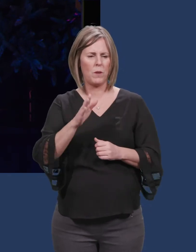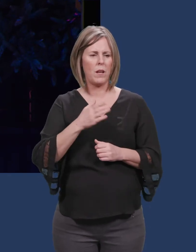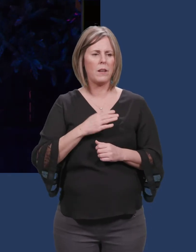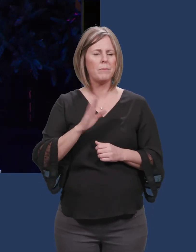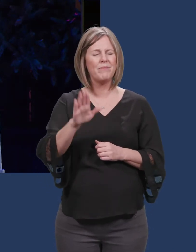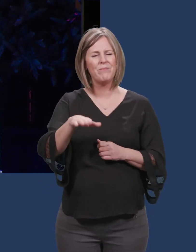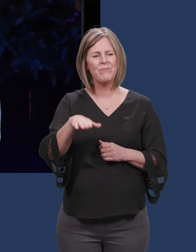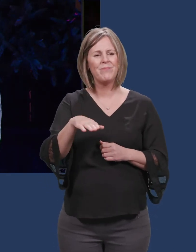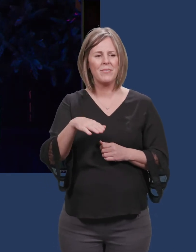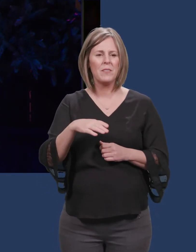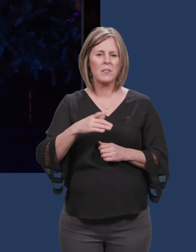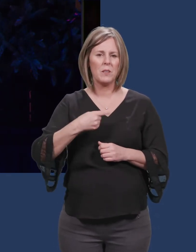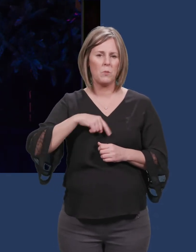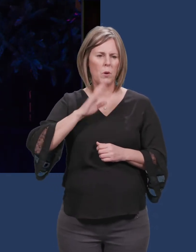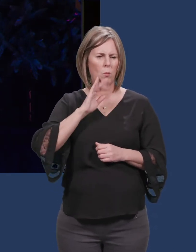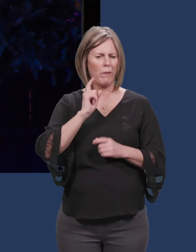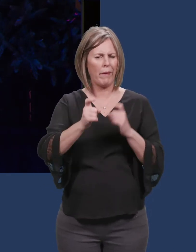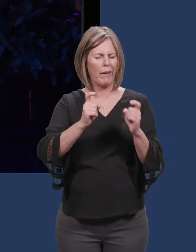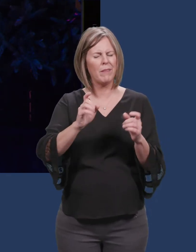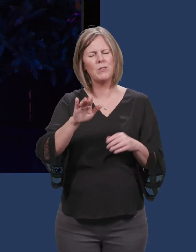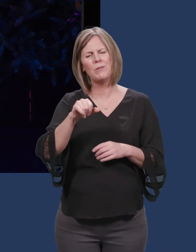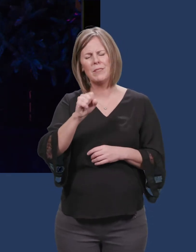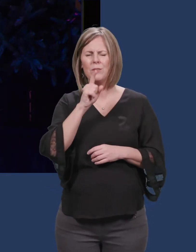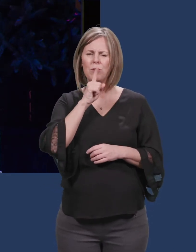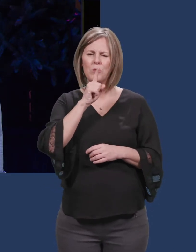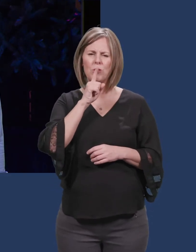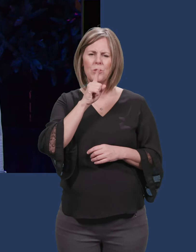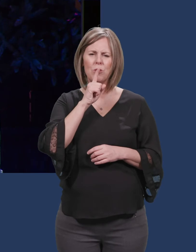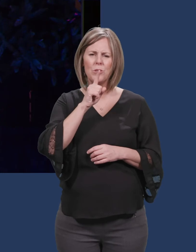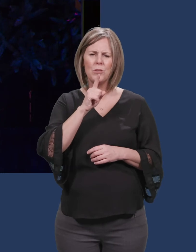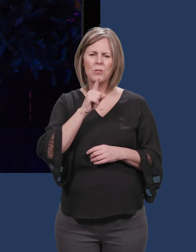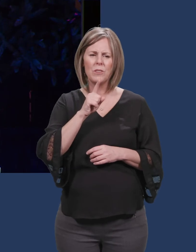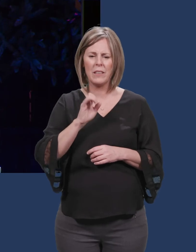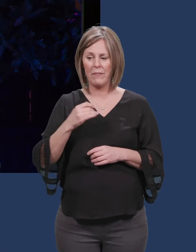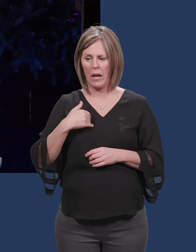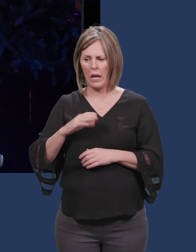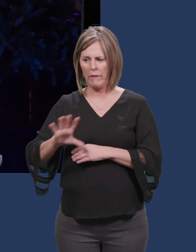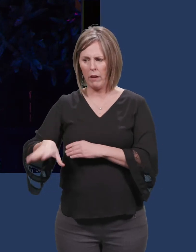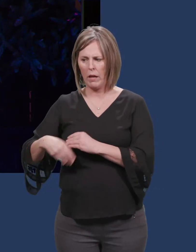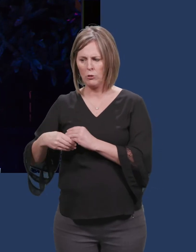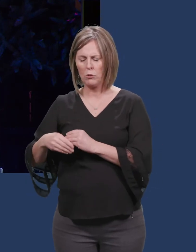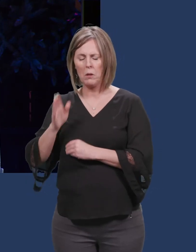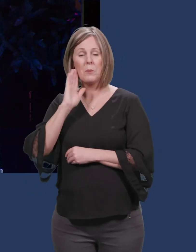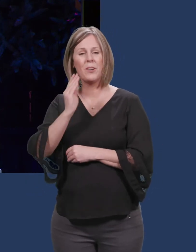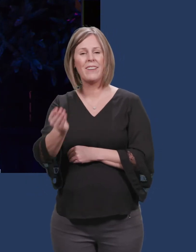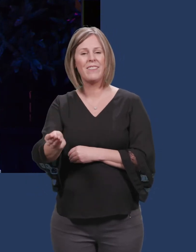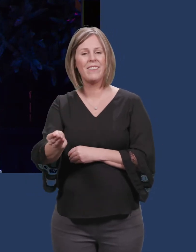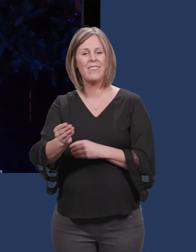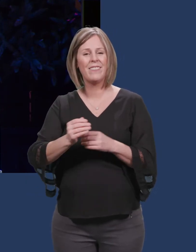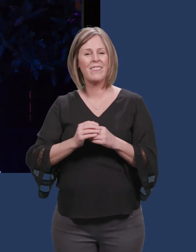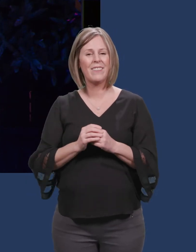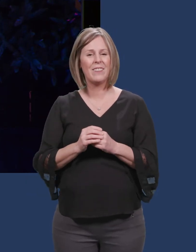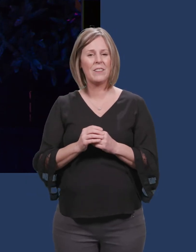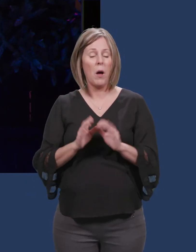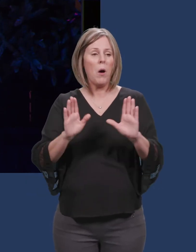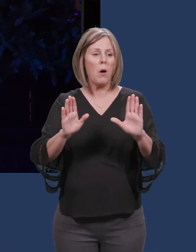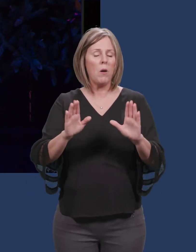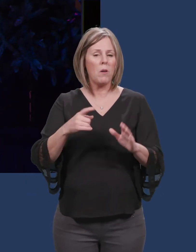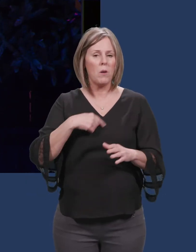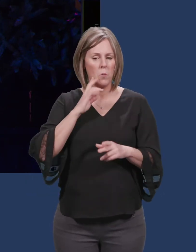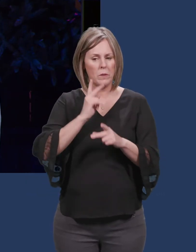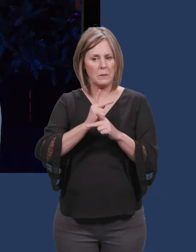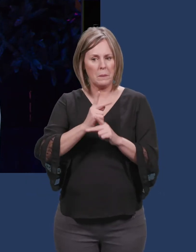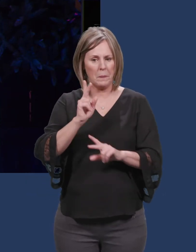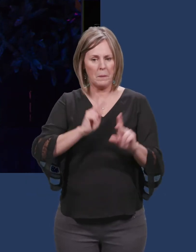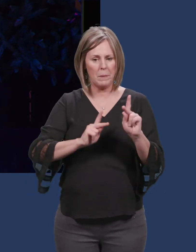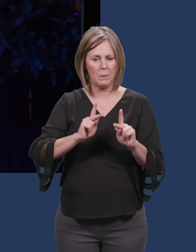yeah, we'll be generous. We'll give out of our surplus whenever we have a surplus. We'll take care of